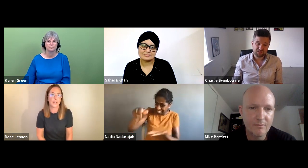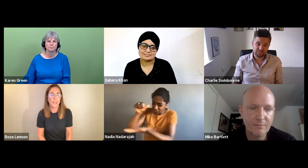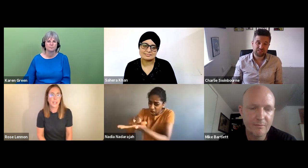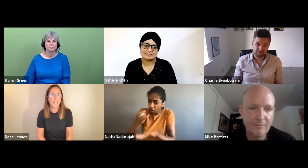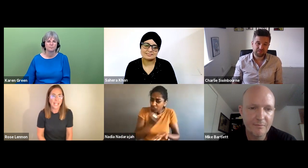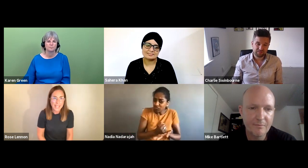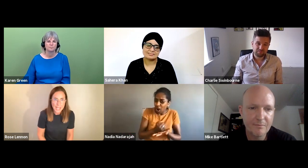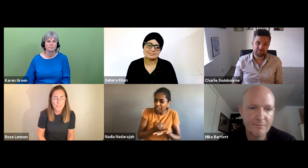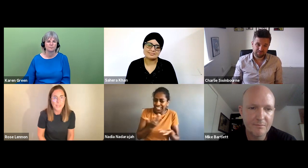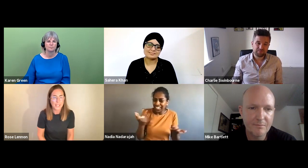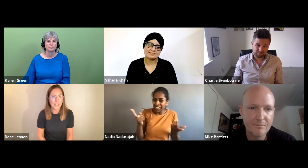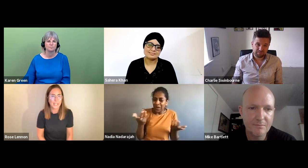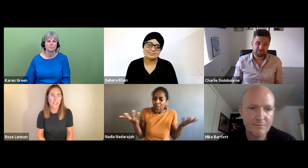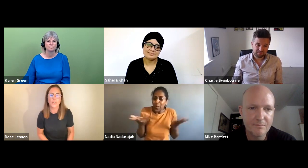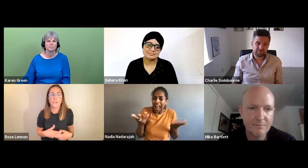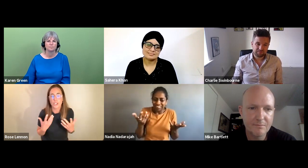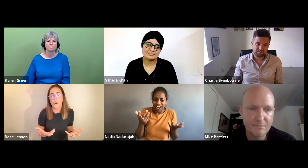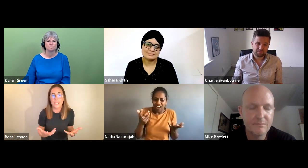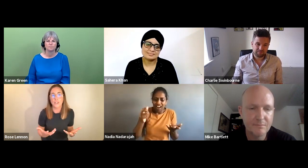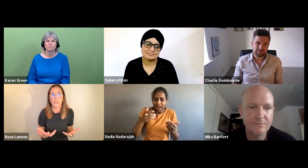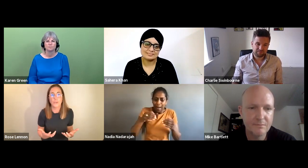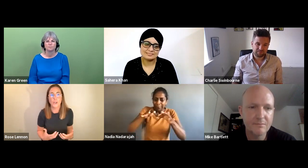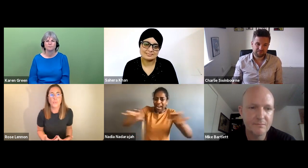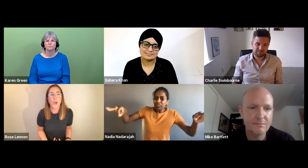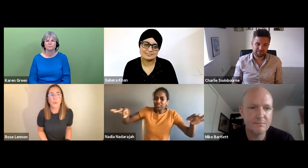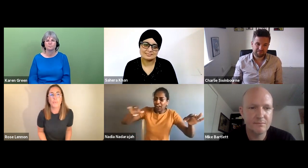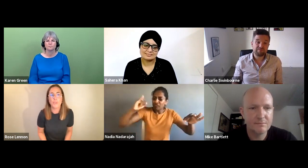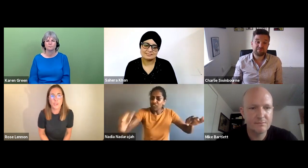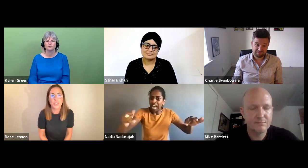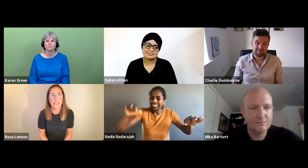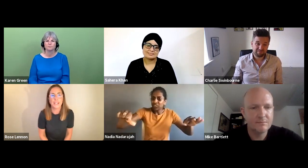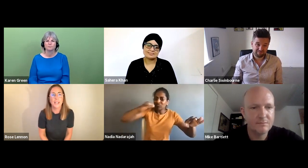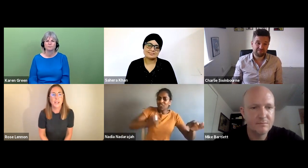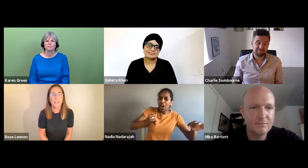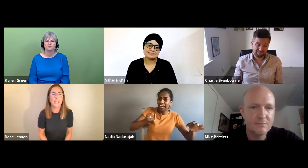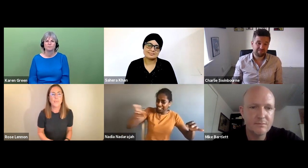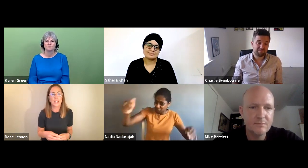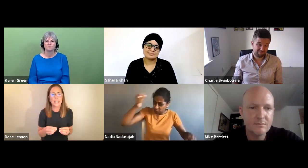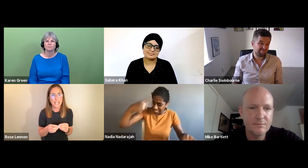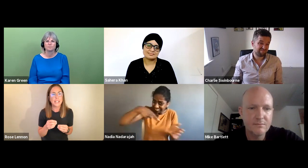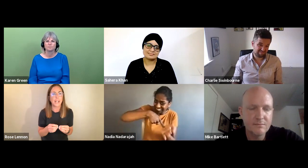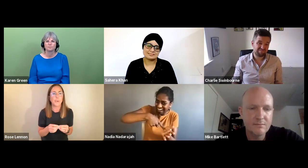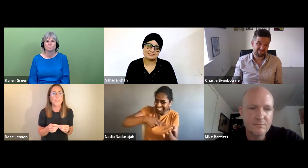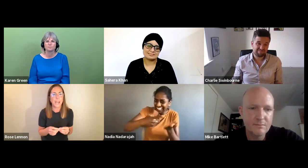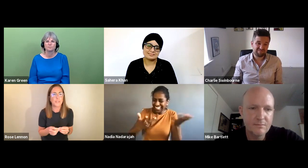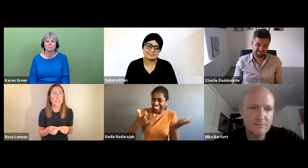know, getting them to comment on the work we were producing, you know, and then we can then develop on the boundaries